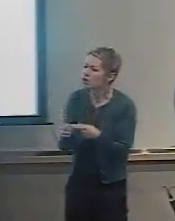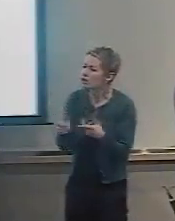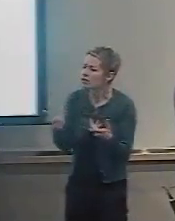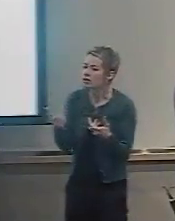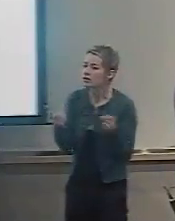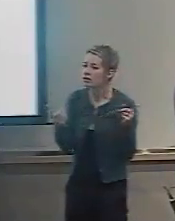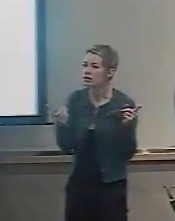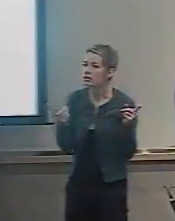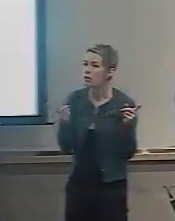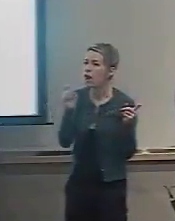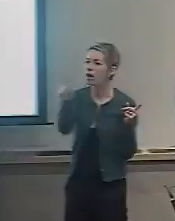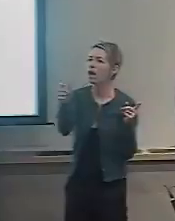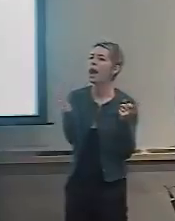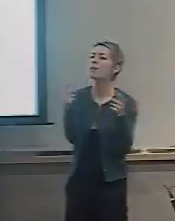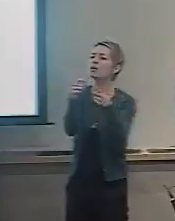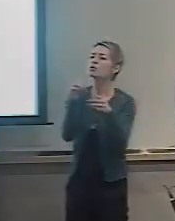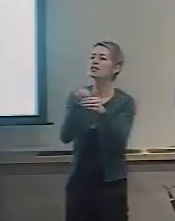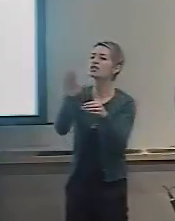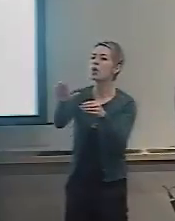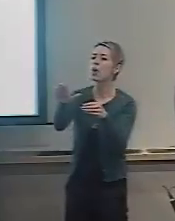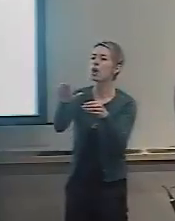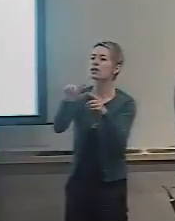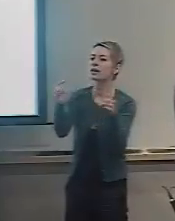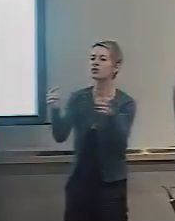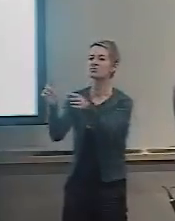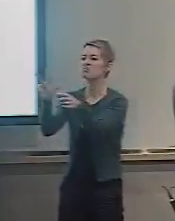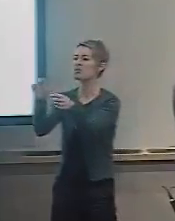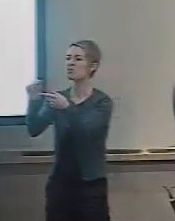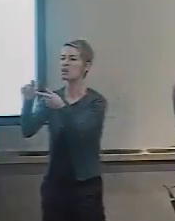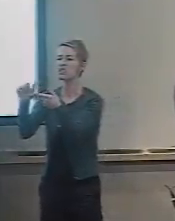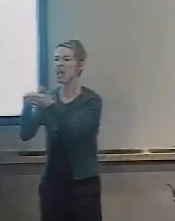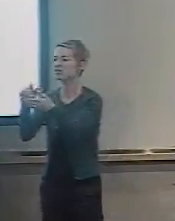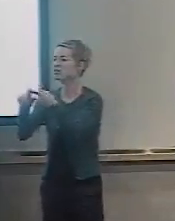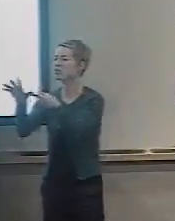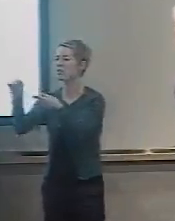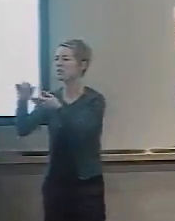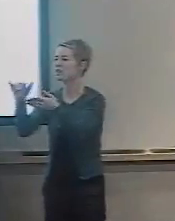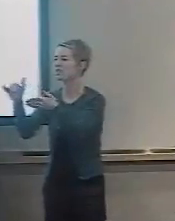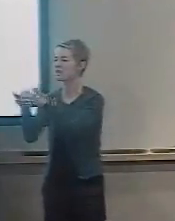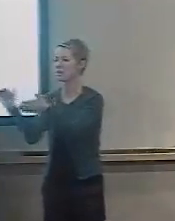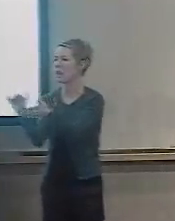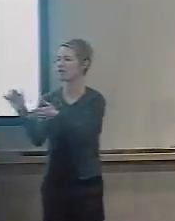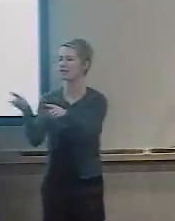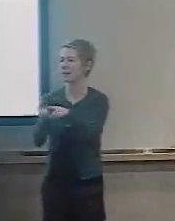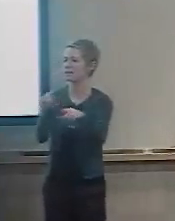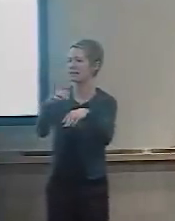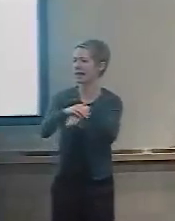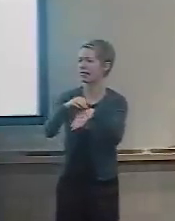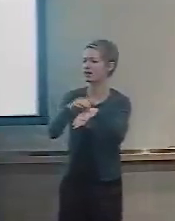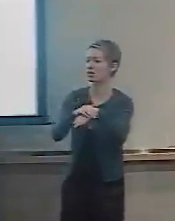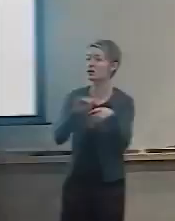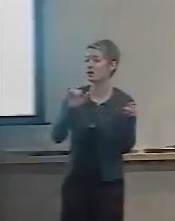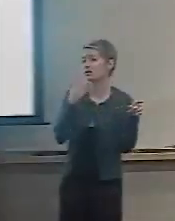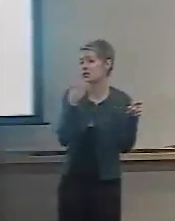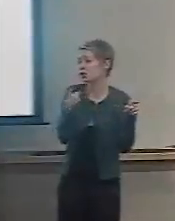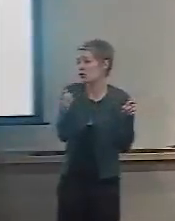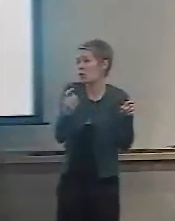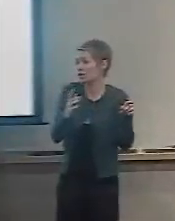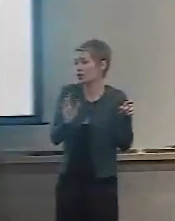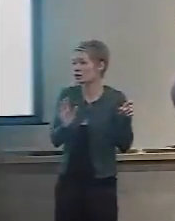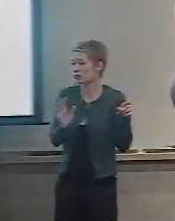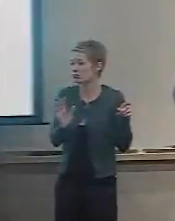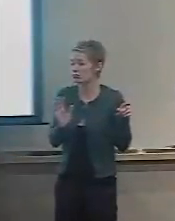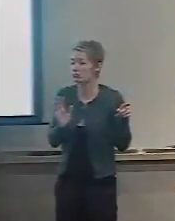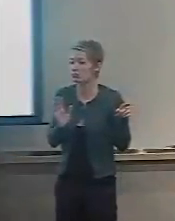how many words are in your language? 30,000, 50,000 in English? More. Okay, More. that's a good question.